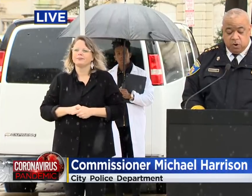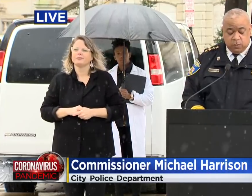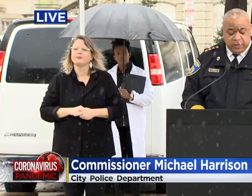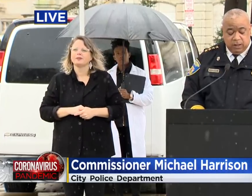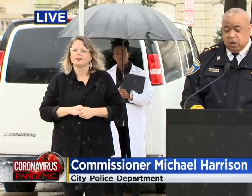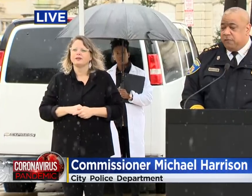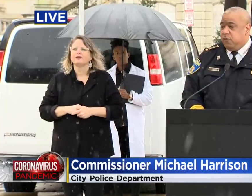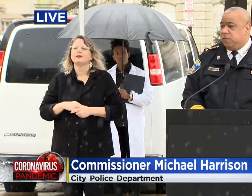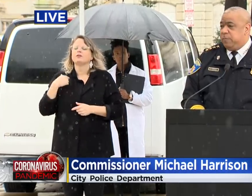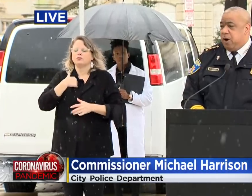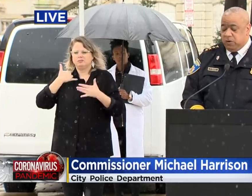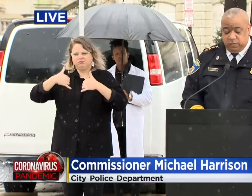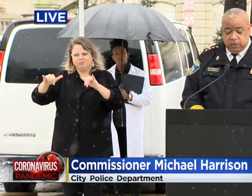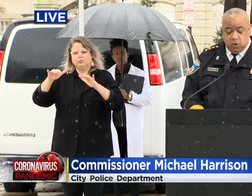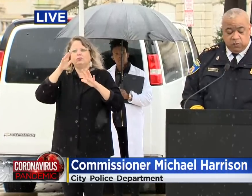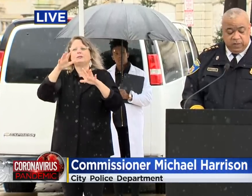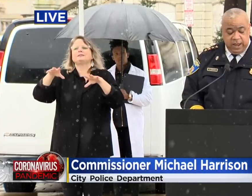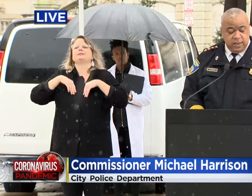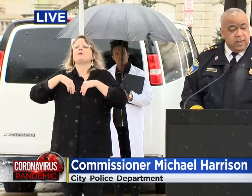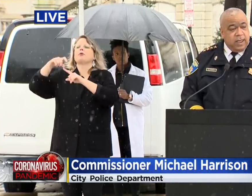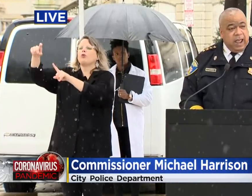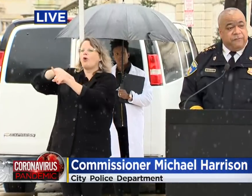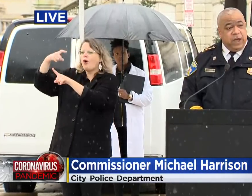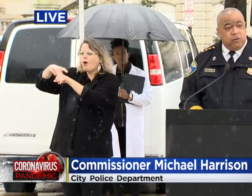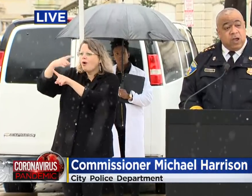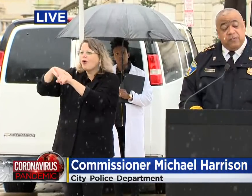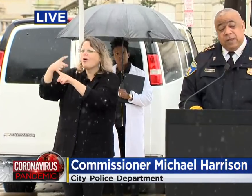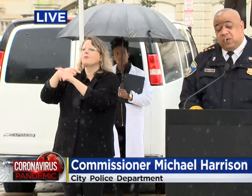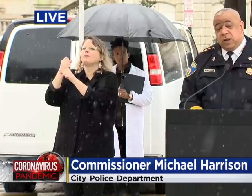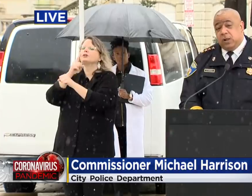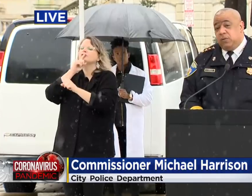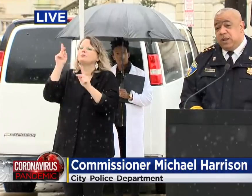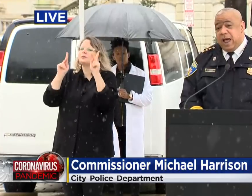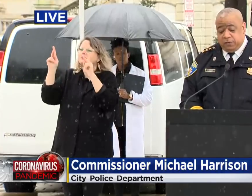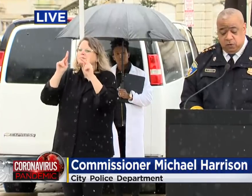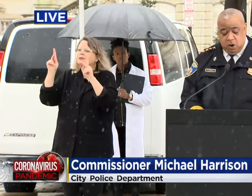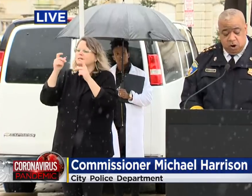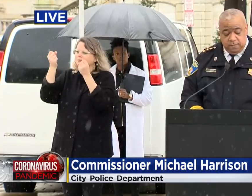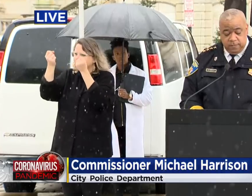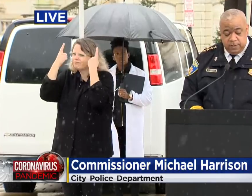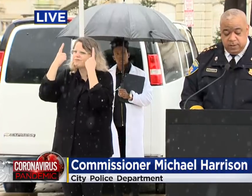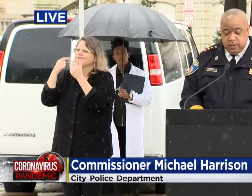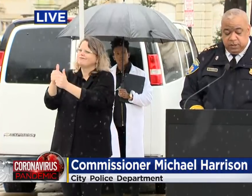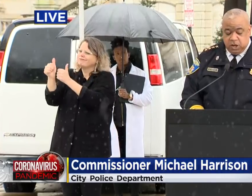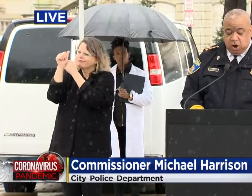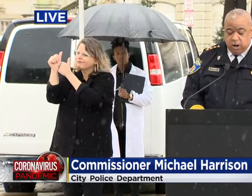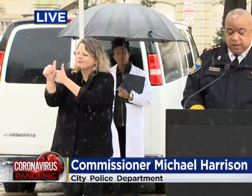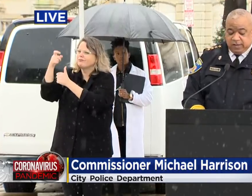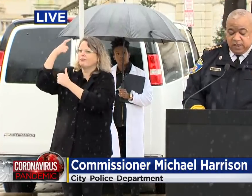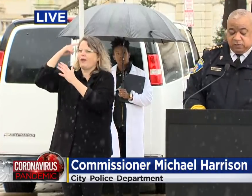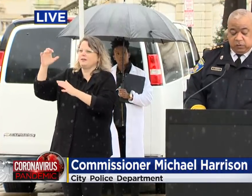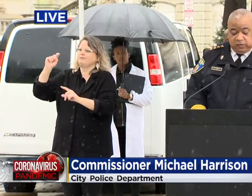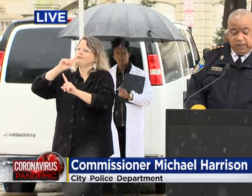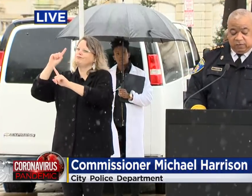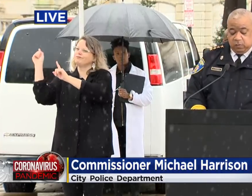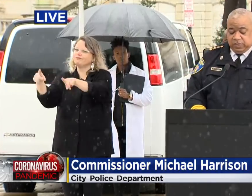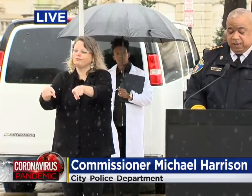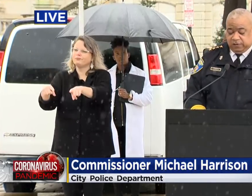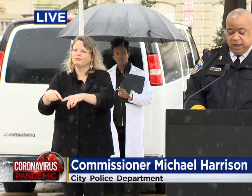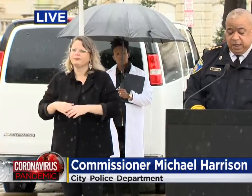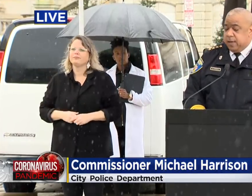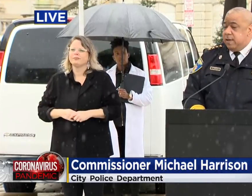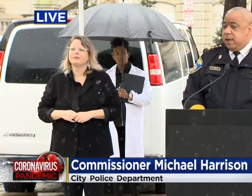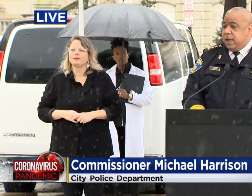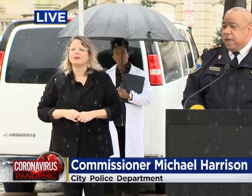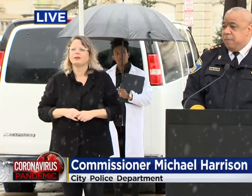continue to work with our law enforcement partners from the local, state, and federal government to include the National Guard. The Guard continues to assist with